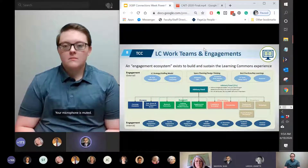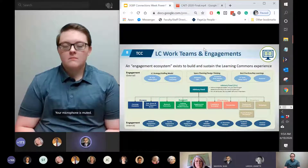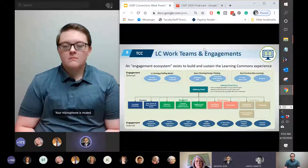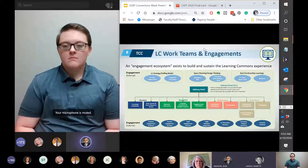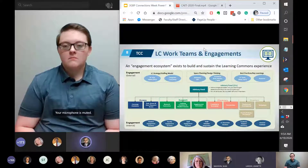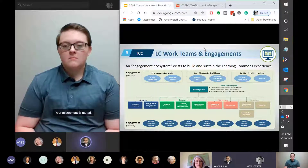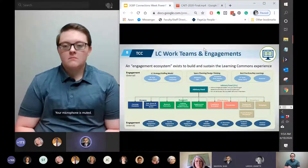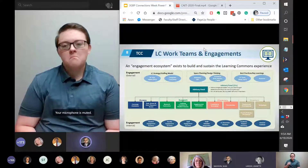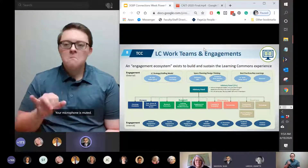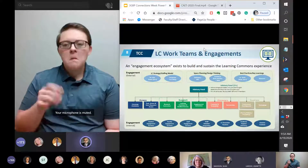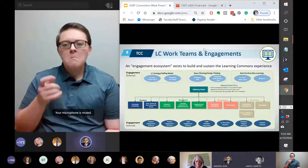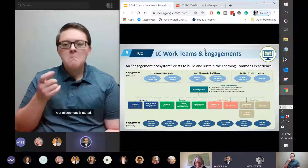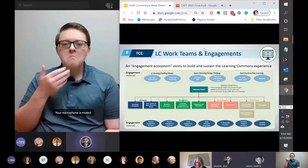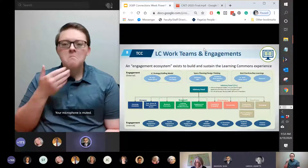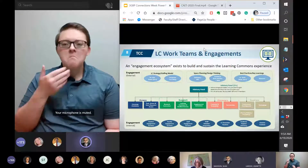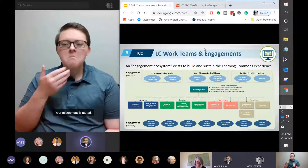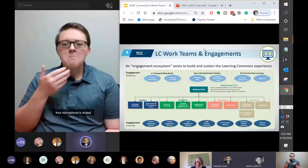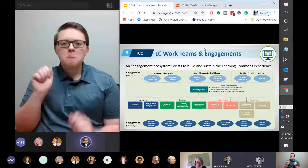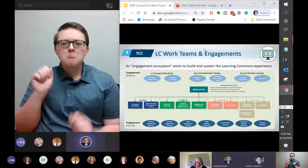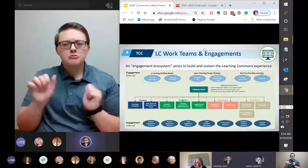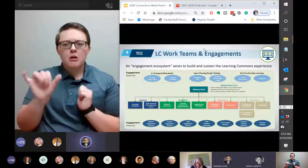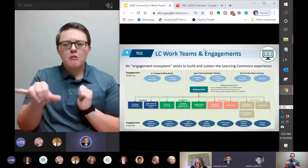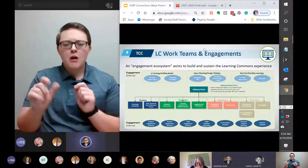That's a little better. We can try that.